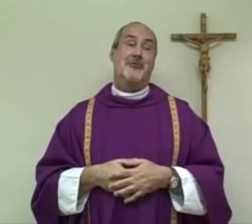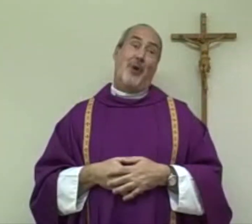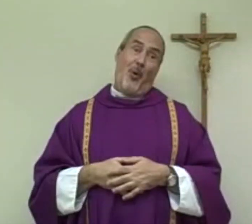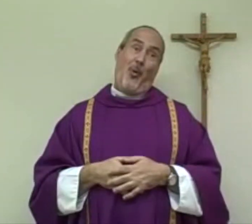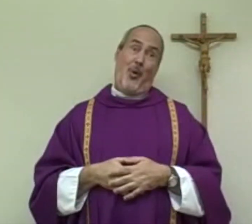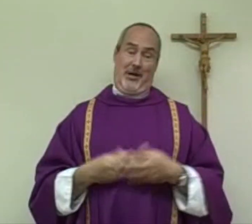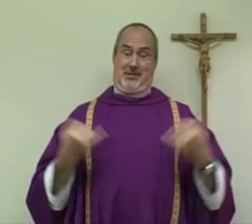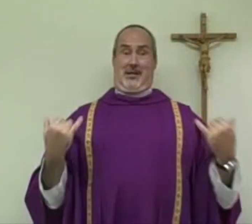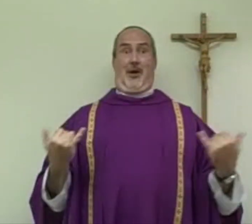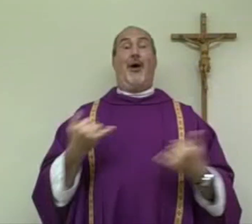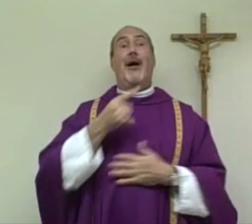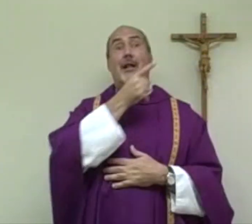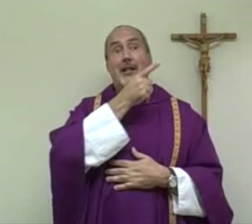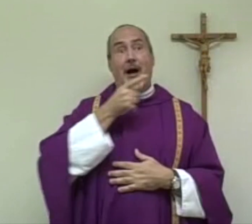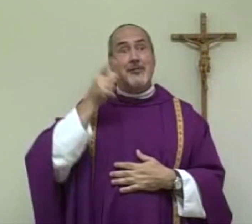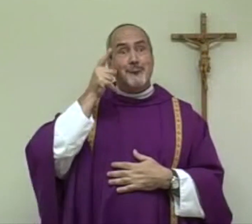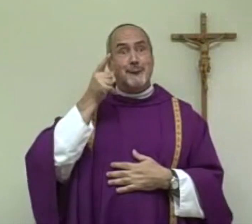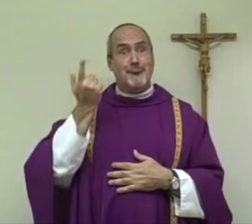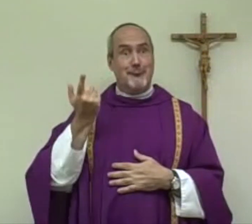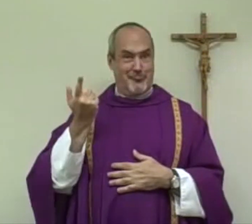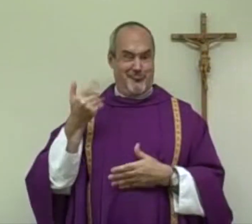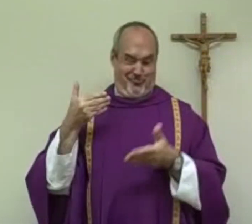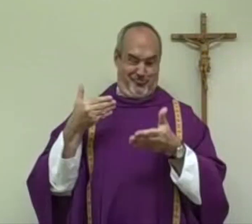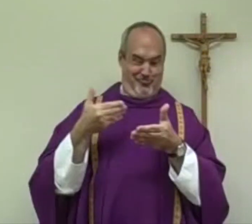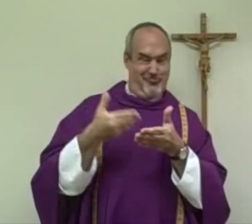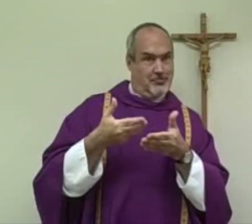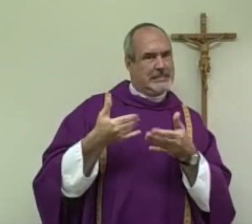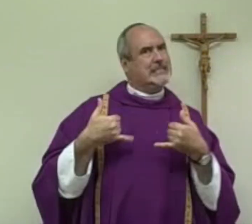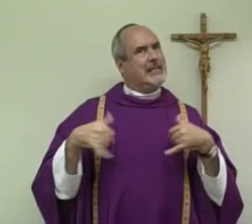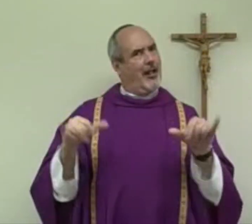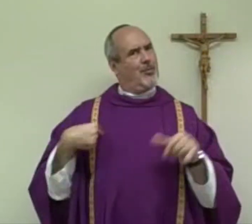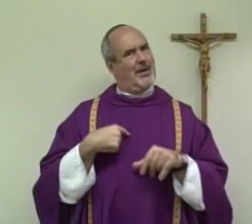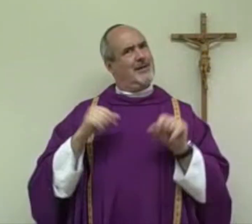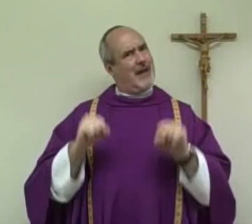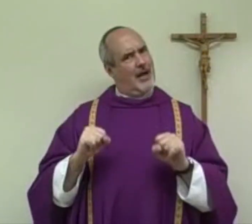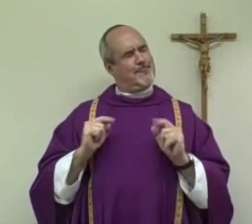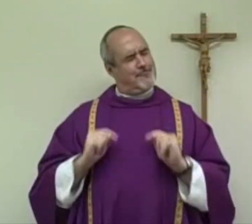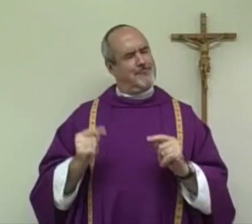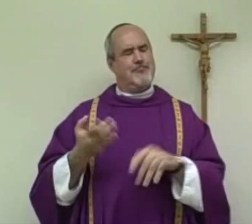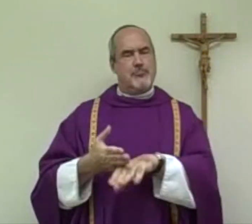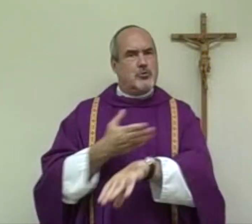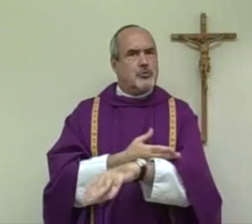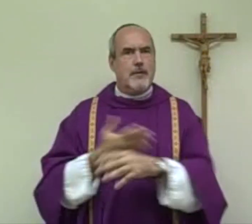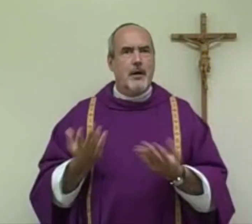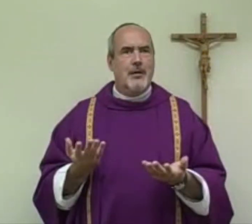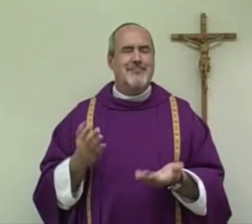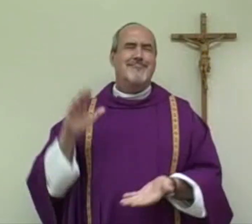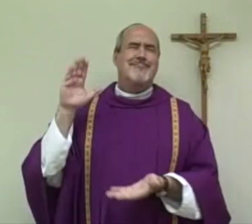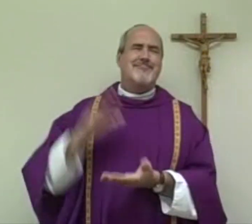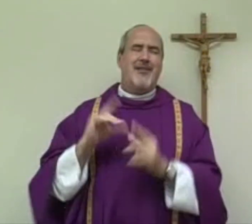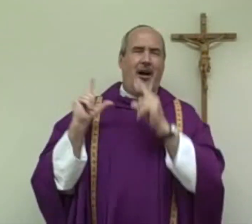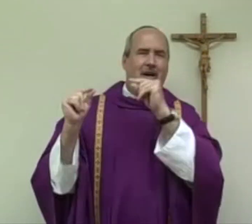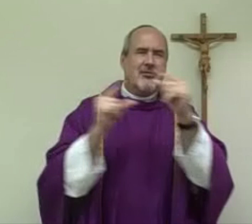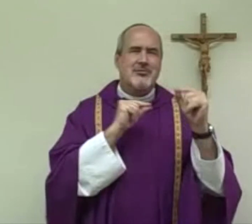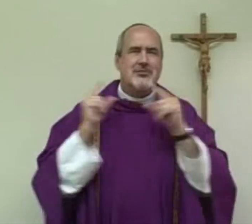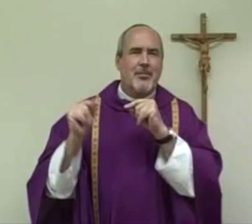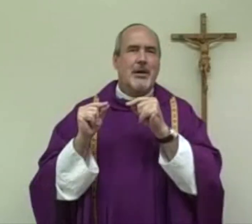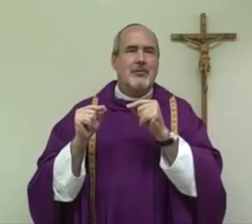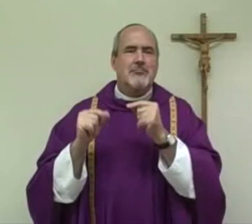better. We have to look at ourselves. So during Lent, I'm encouraging you to try and